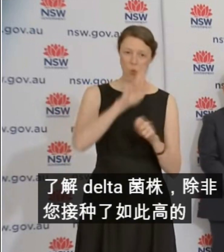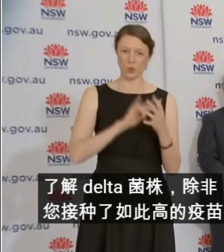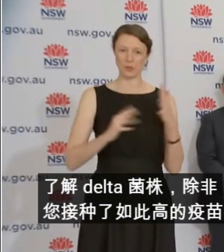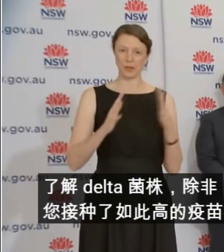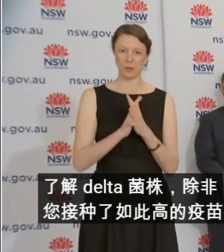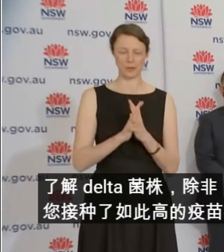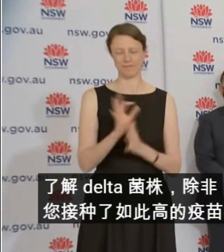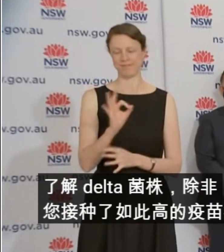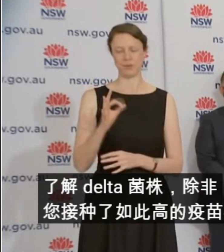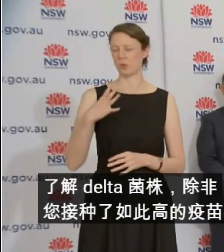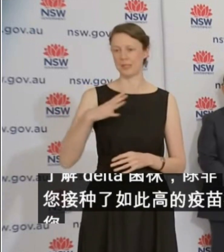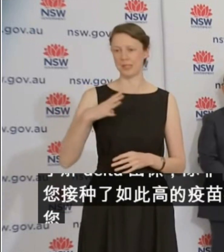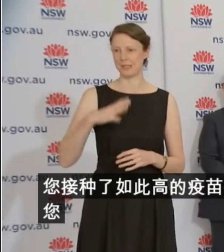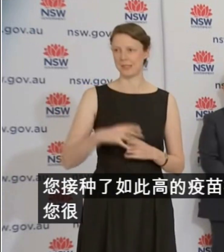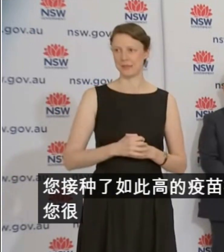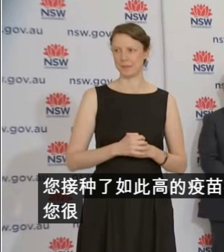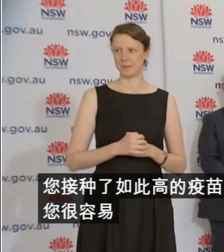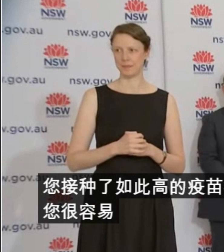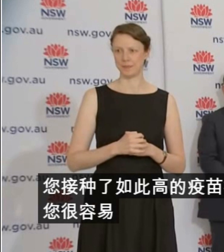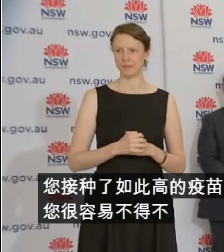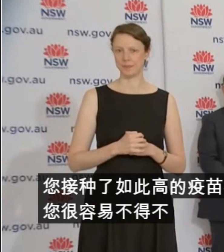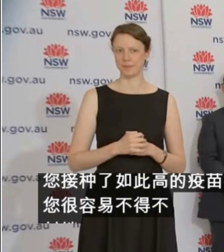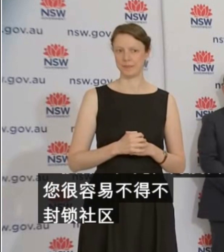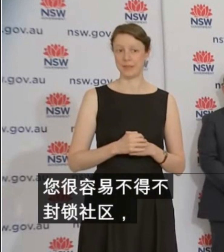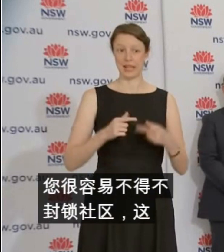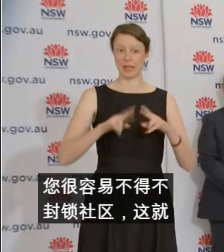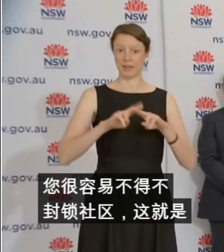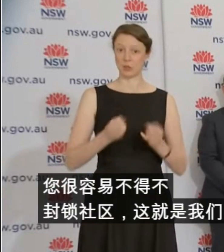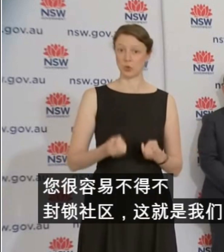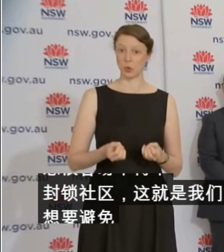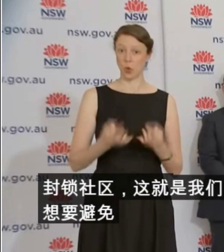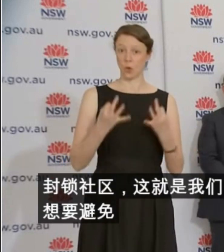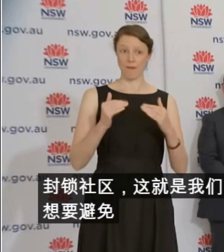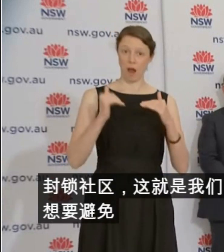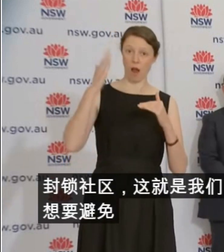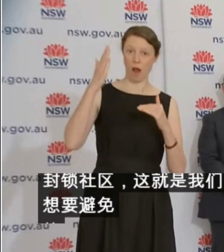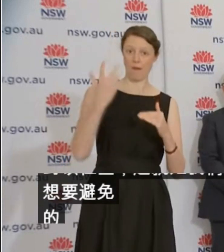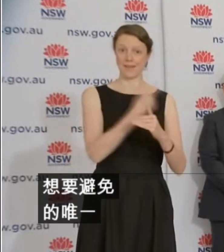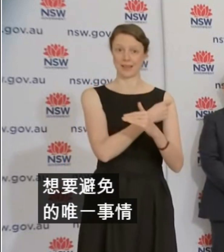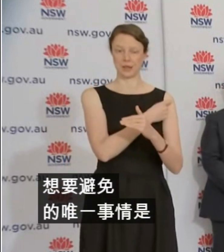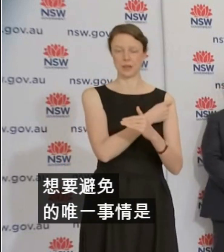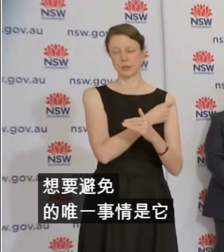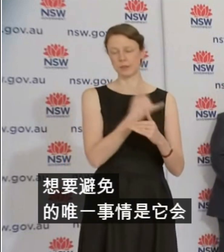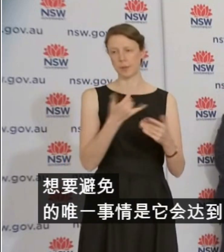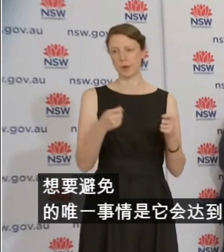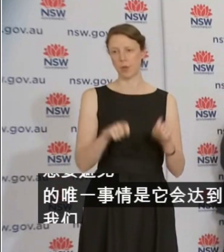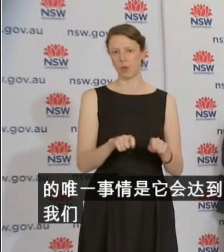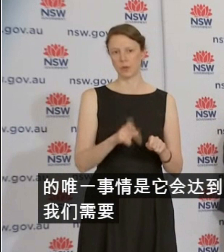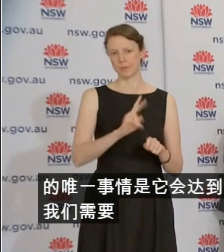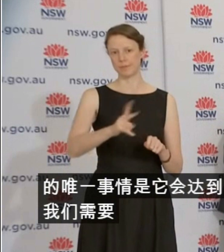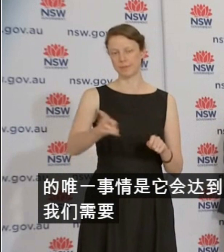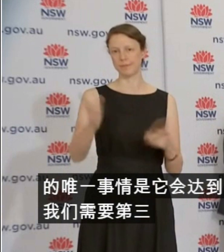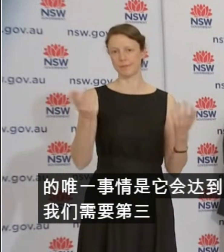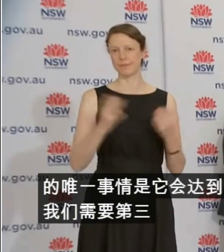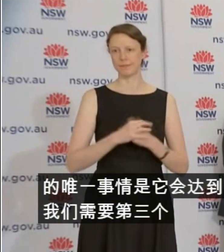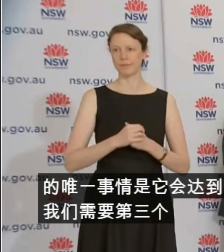those high rates of vaccination, you are susceptible to having to lock down communities, and that's what we want to avoid. I suppose the only thing is that it will get to a point